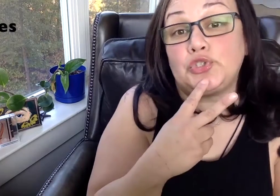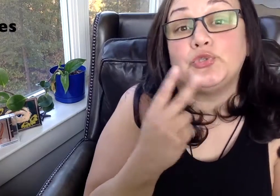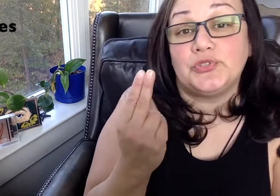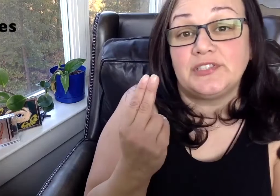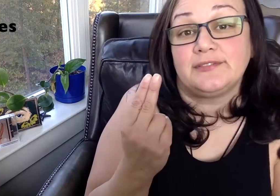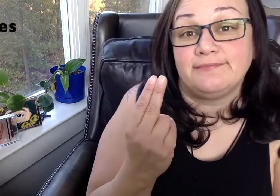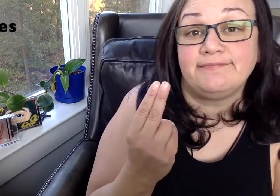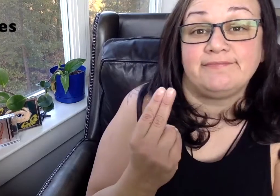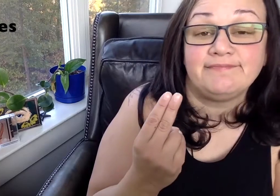choose,